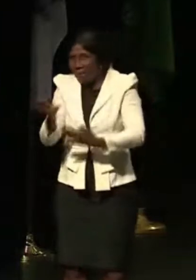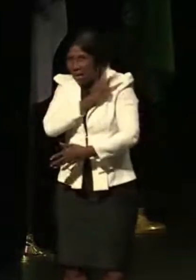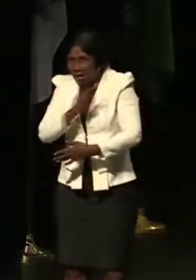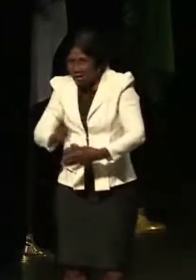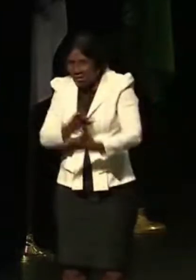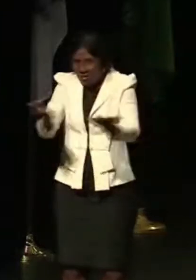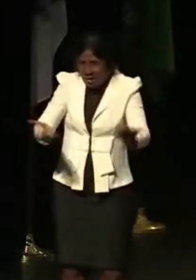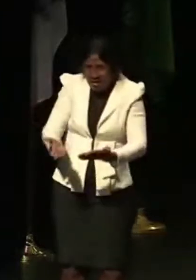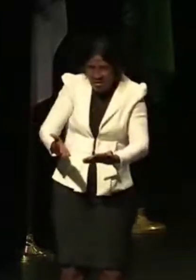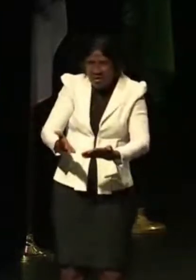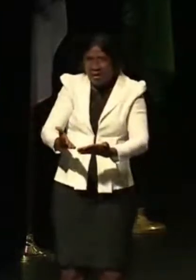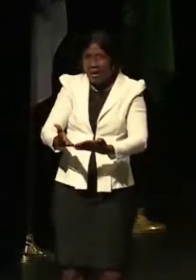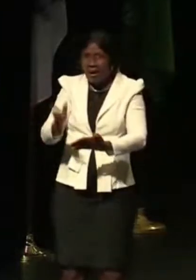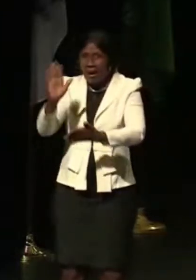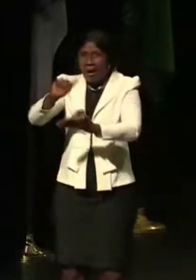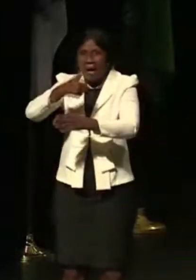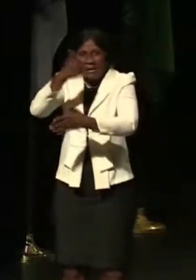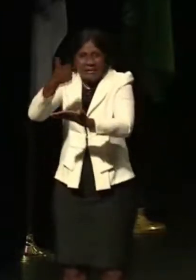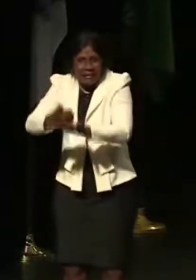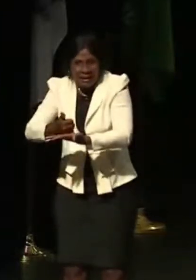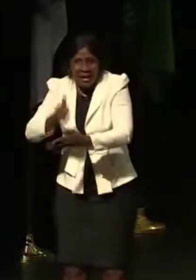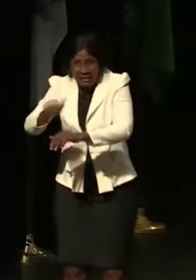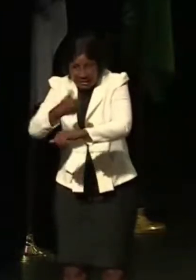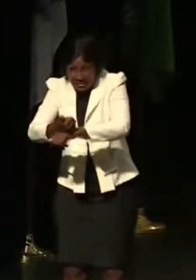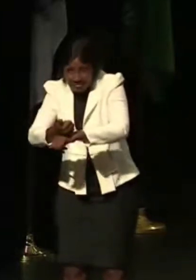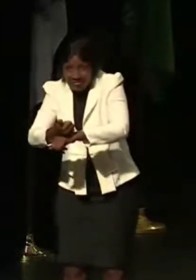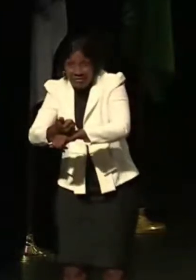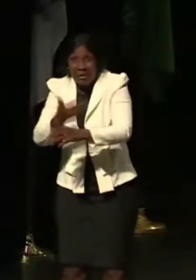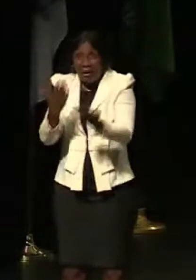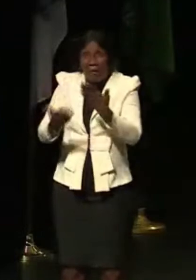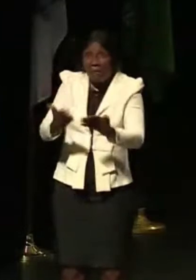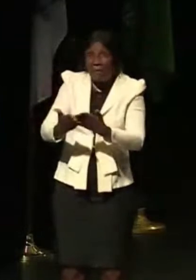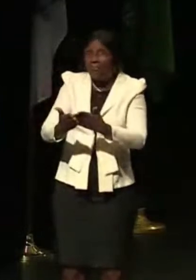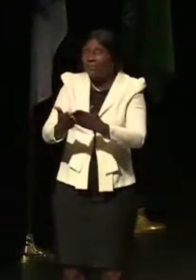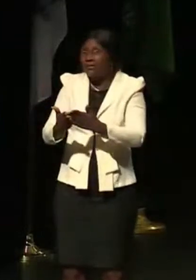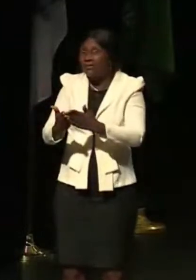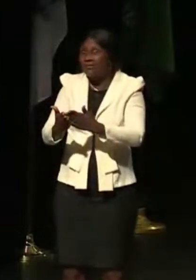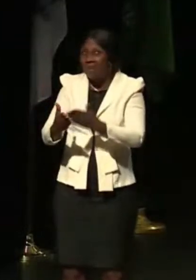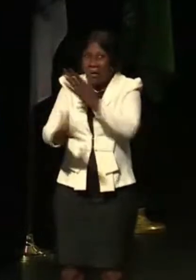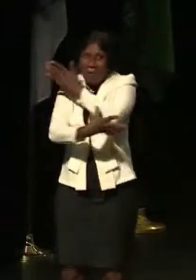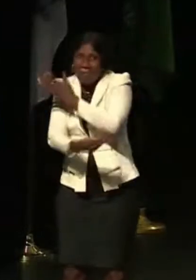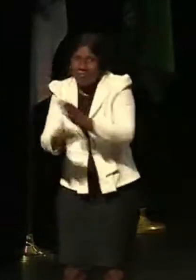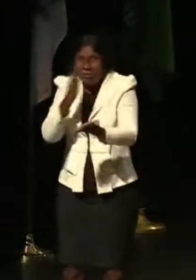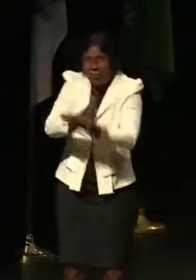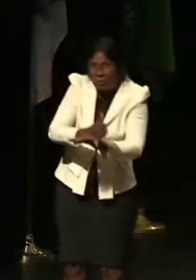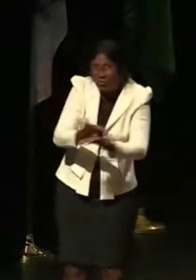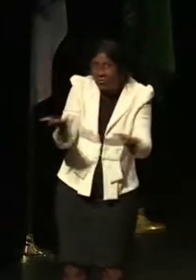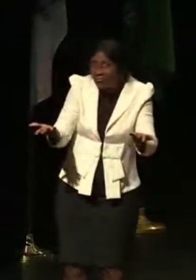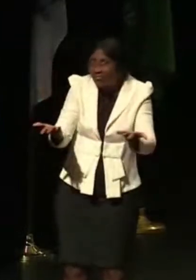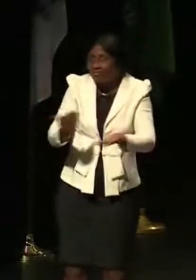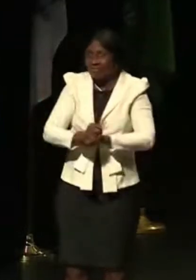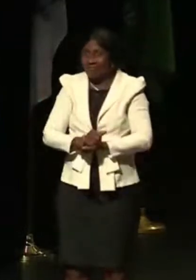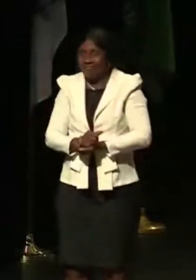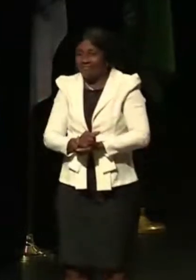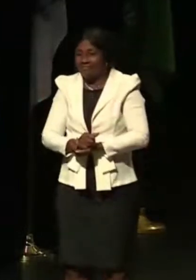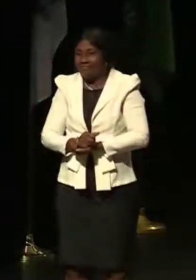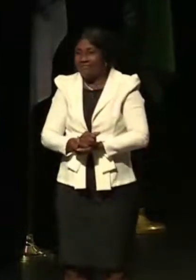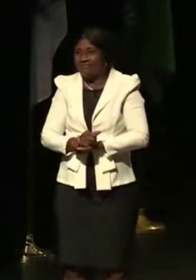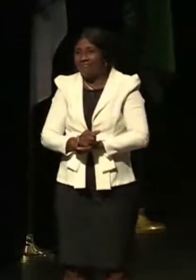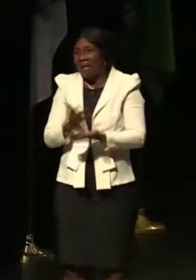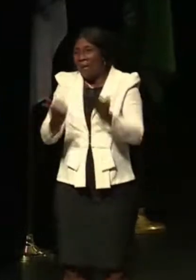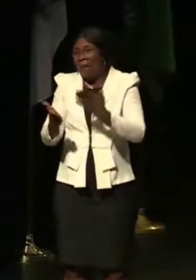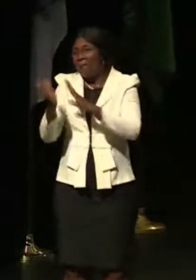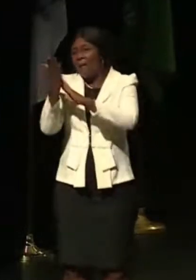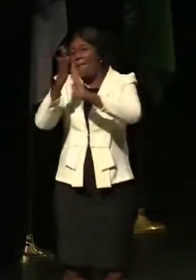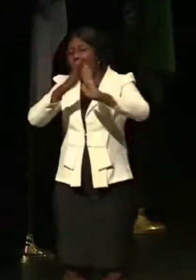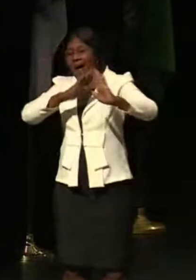end global poverty, that we would end all wars, and that we would usher in an era of peace. And as we look